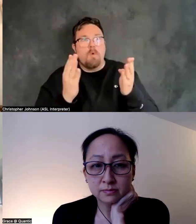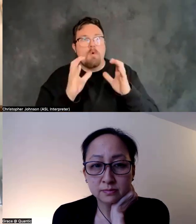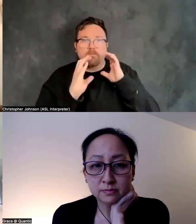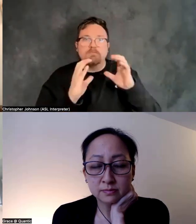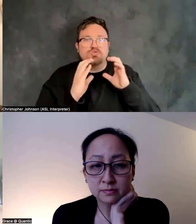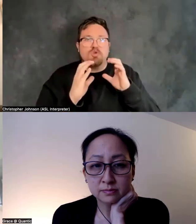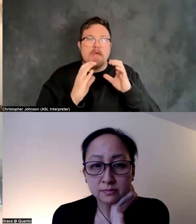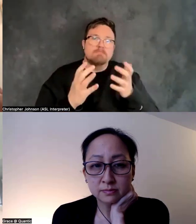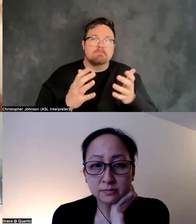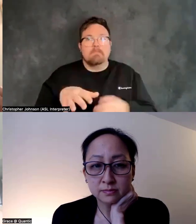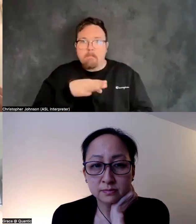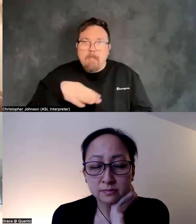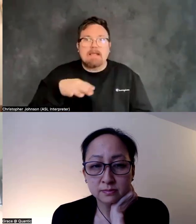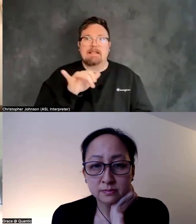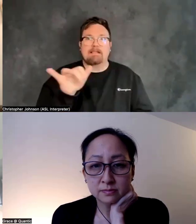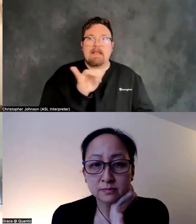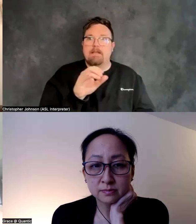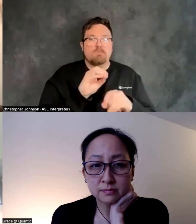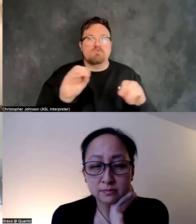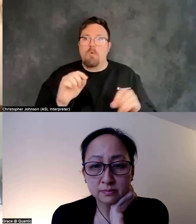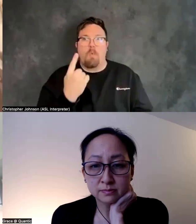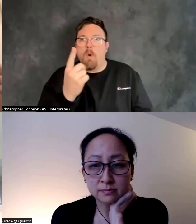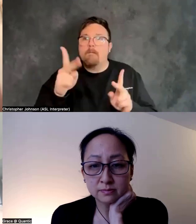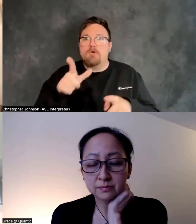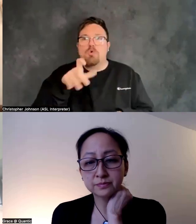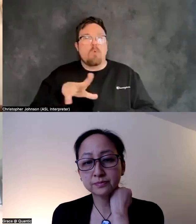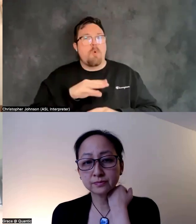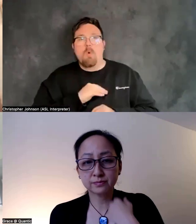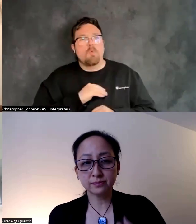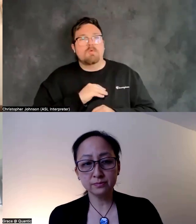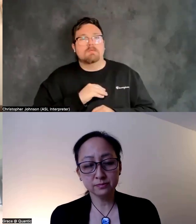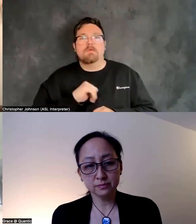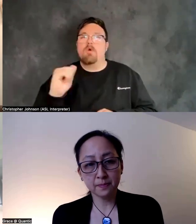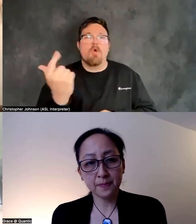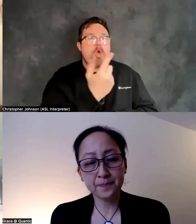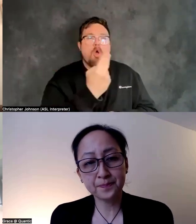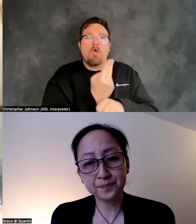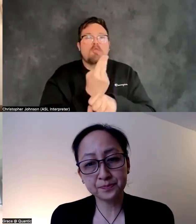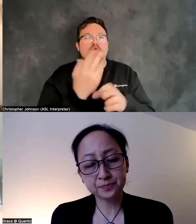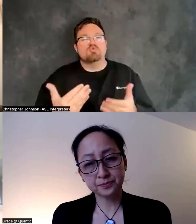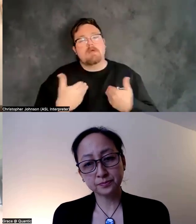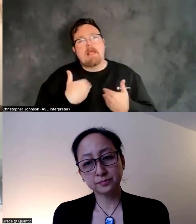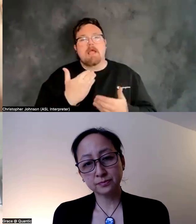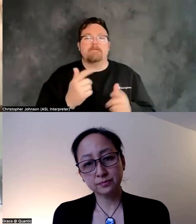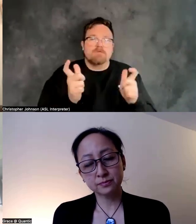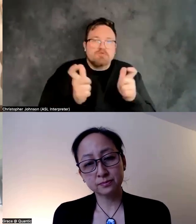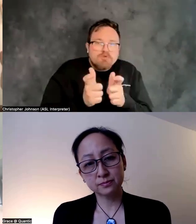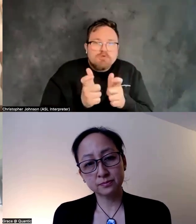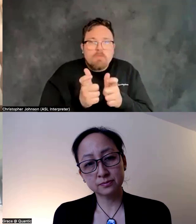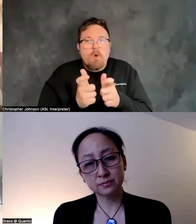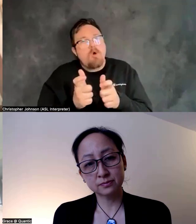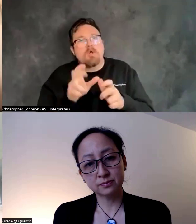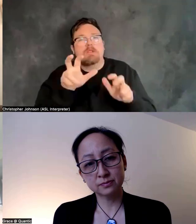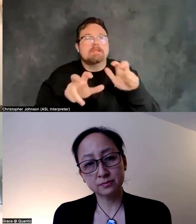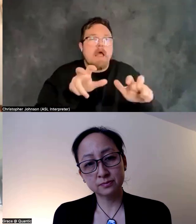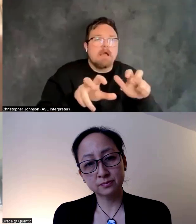entity. There is no single entity owning it. All of the users just have a small share, and it just runs. It's